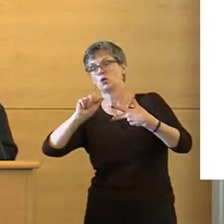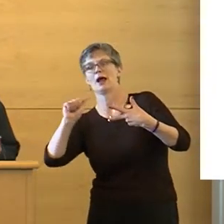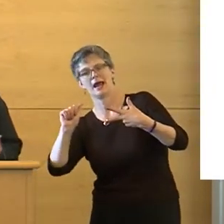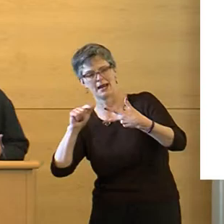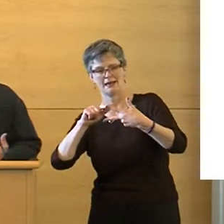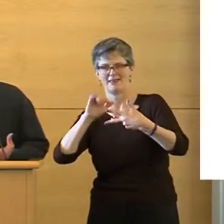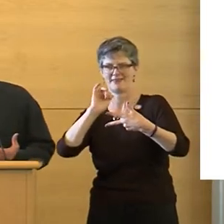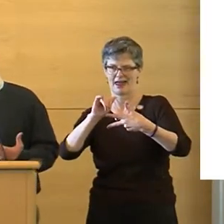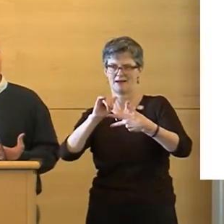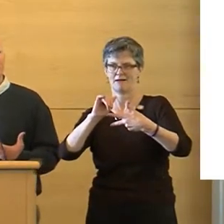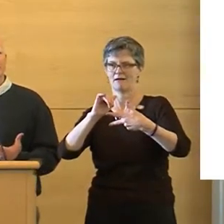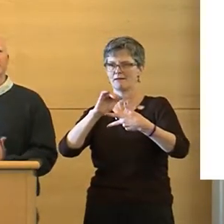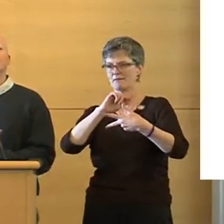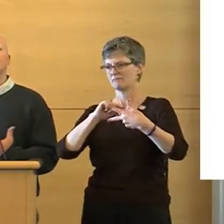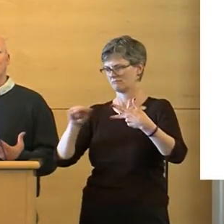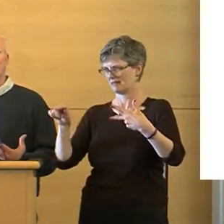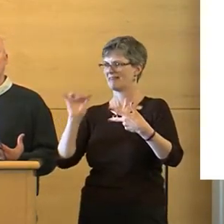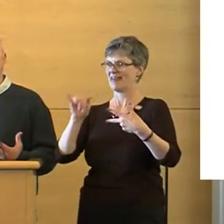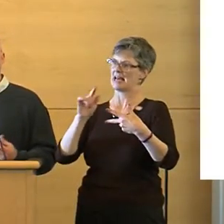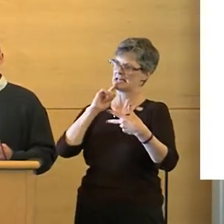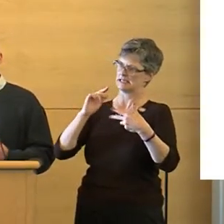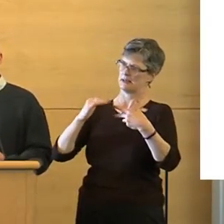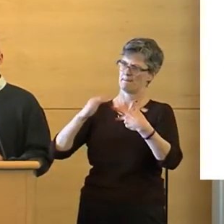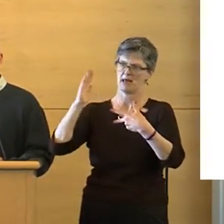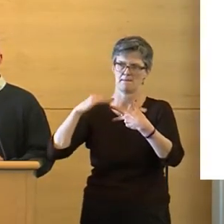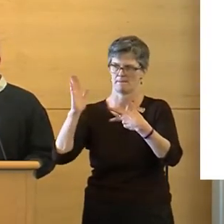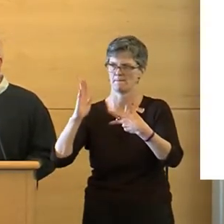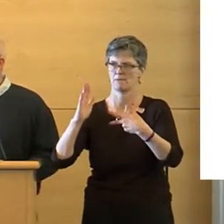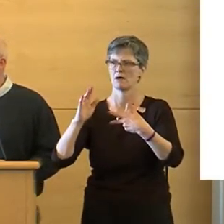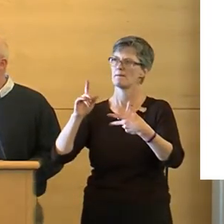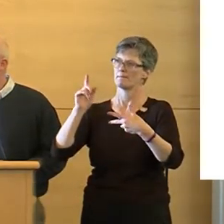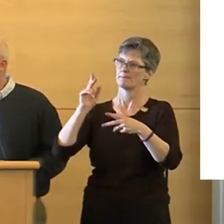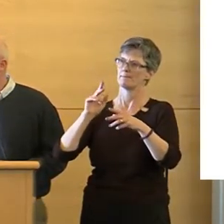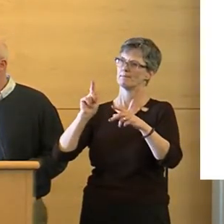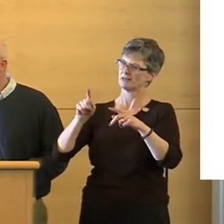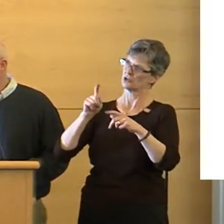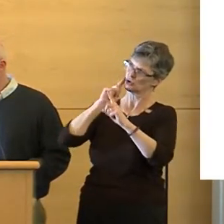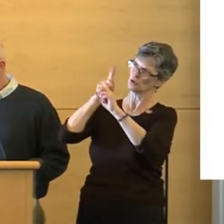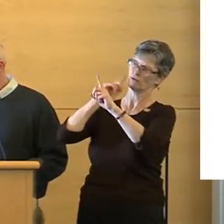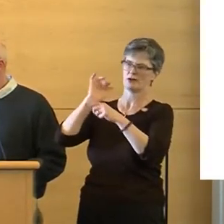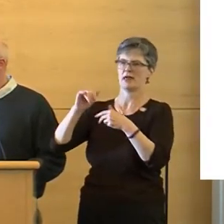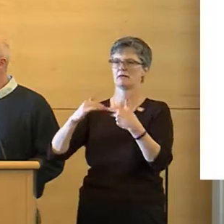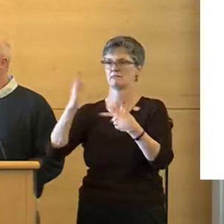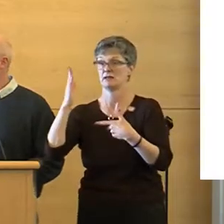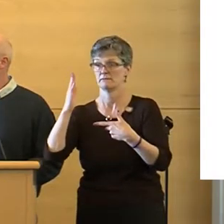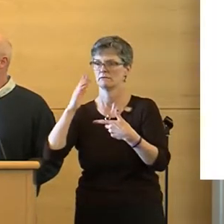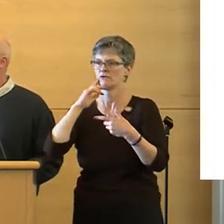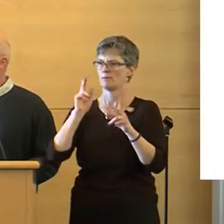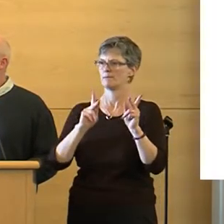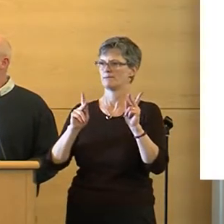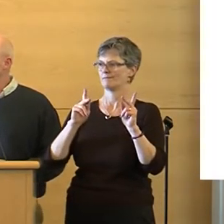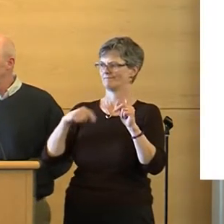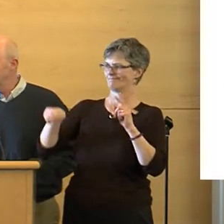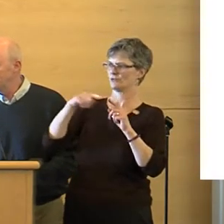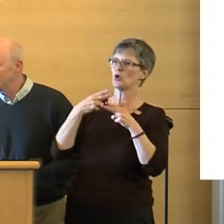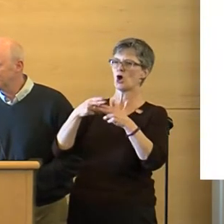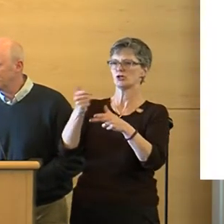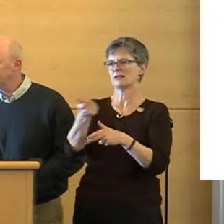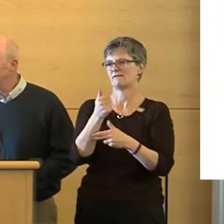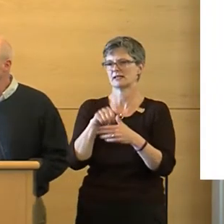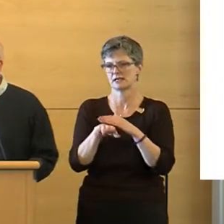surrounding web accessibility, they tend to result in the person agreeing to comply with WCAG 2.0